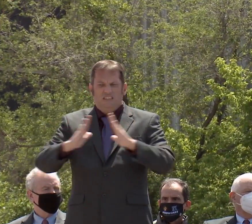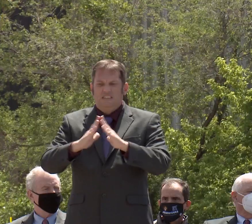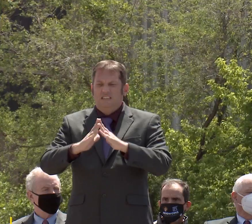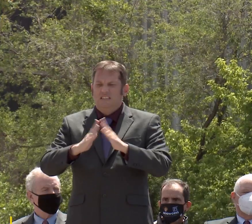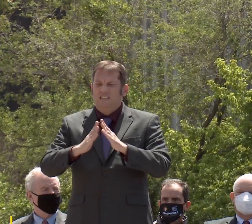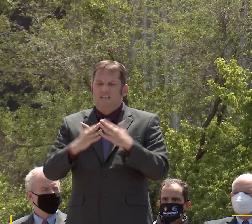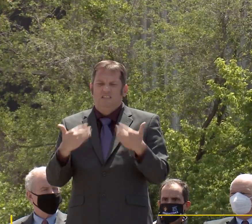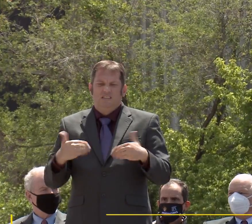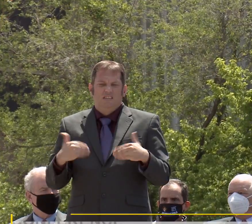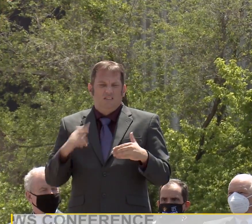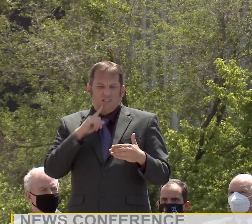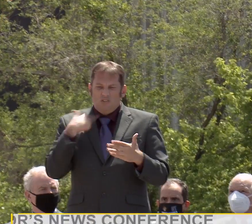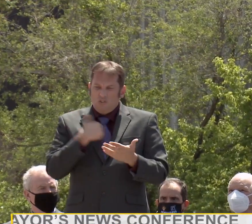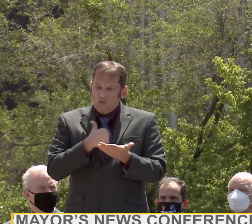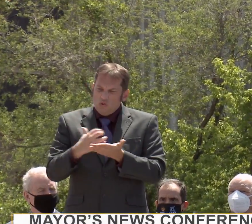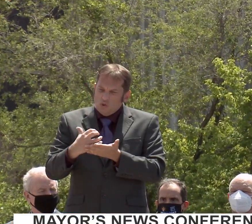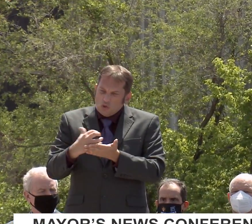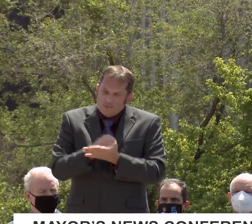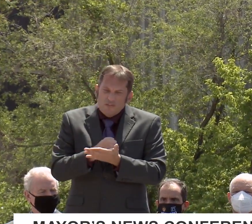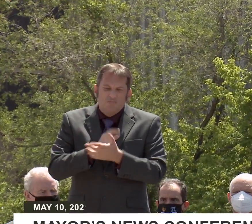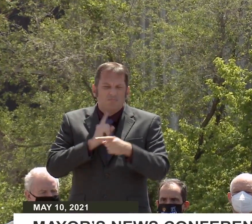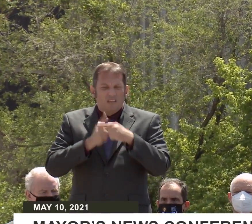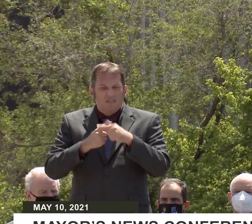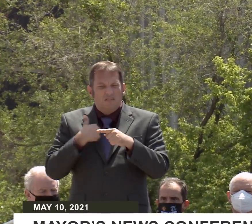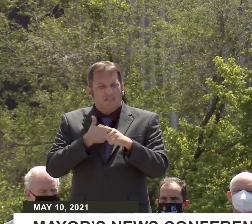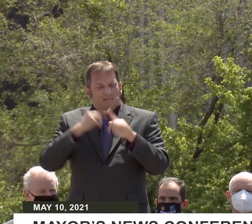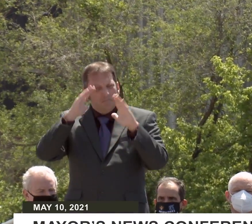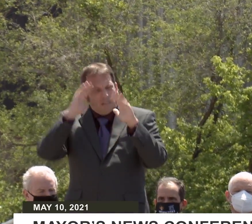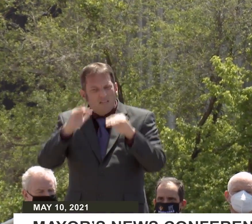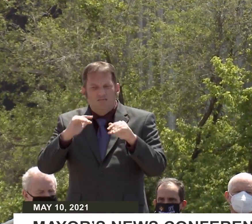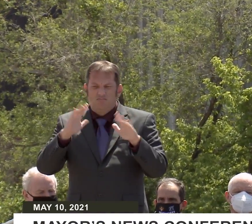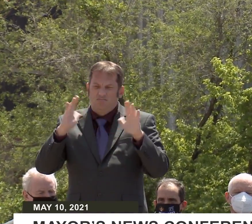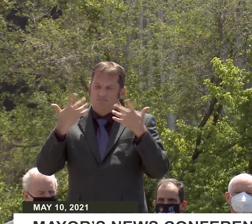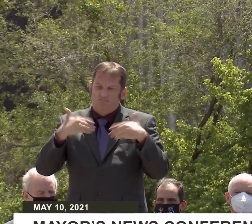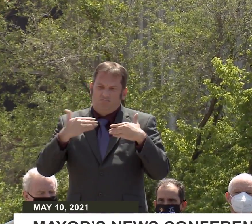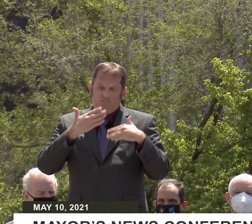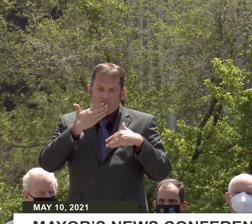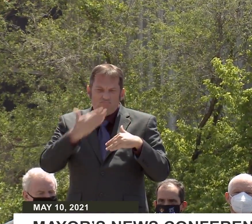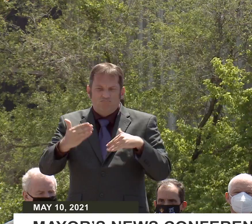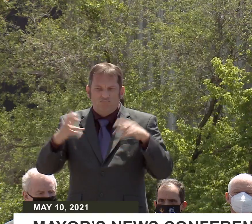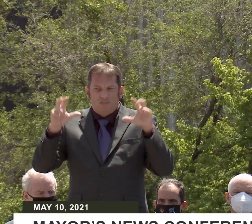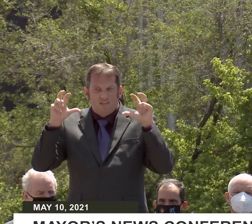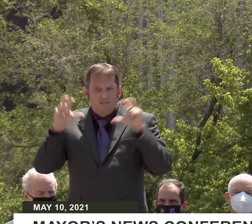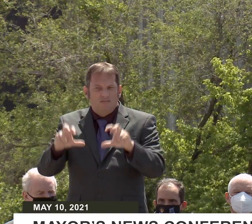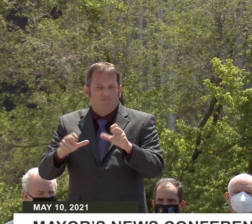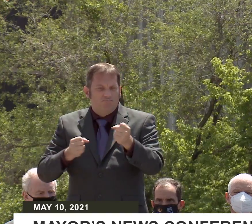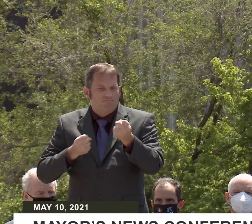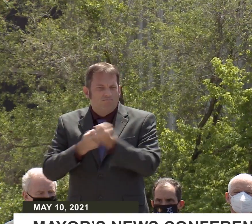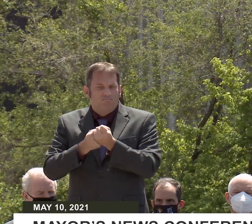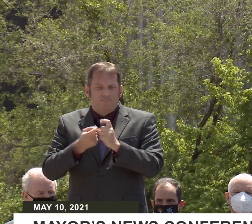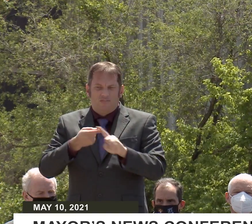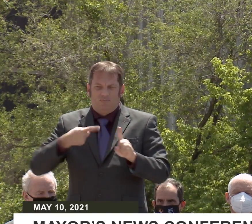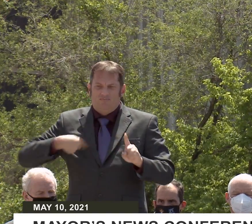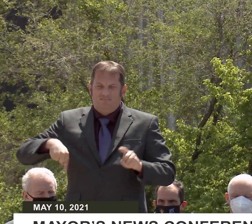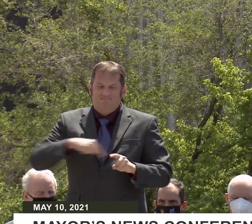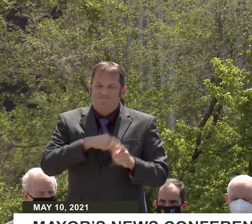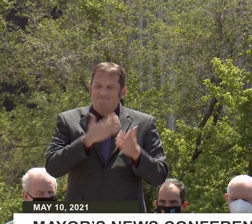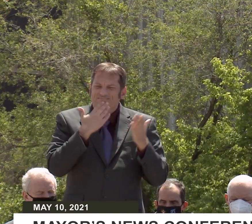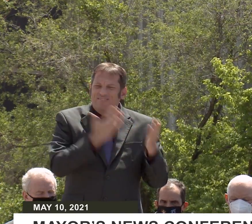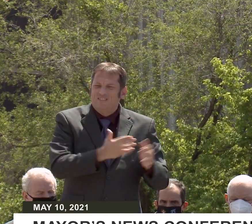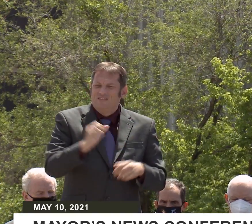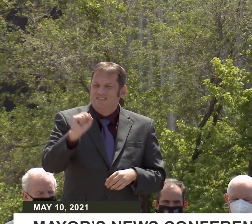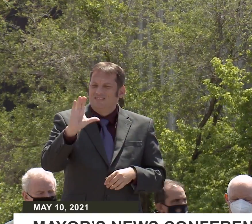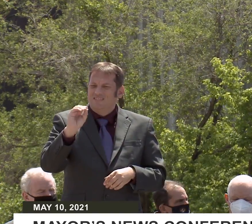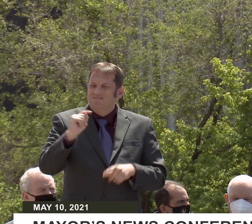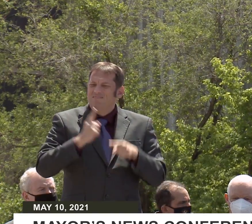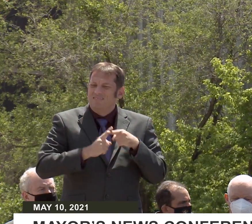local governments, and that includes our investment in infrastructure. I want to again thank you, Mayor Scott, for your team and for your